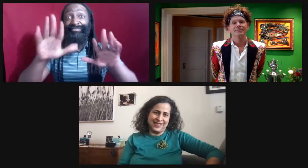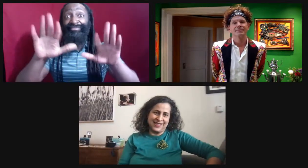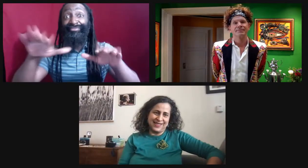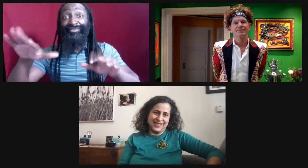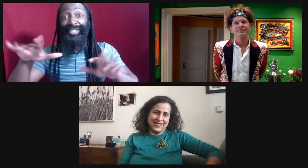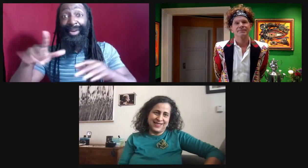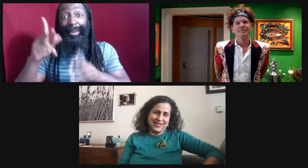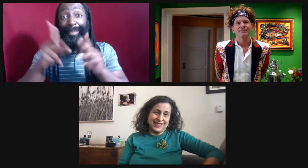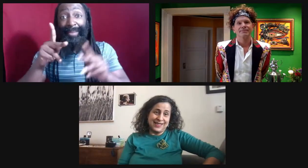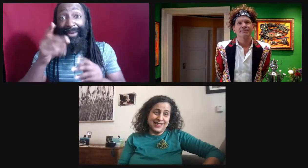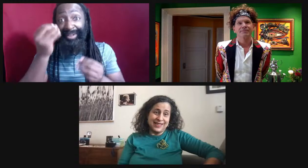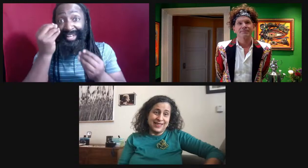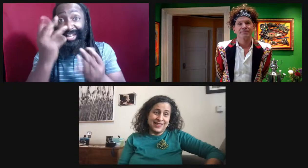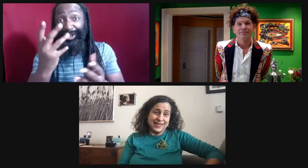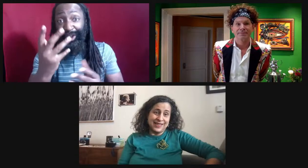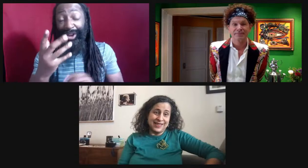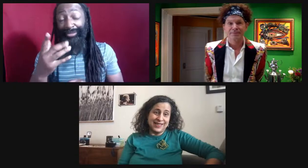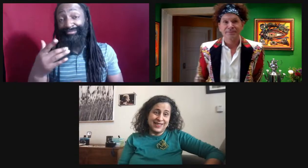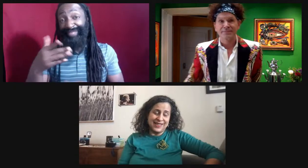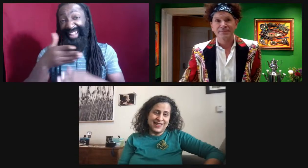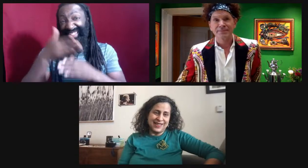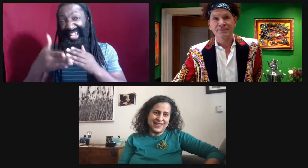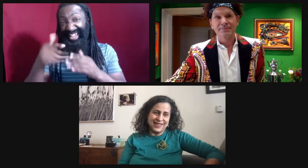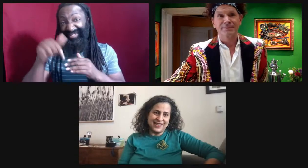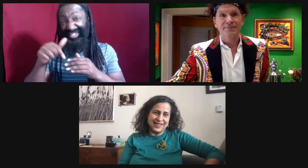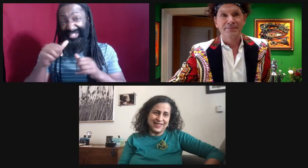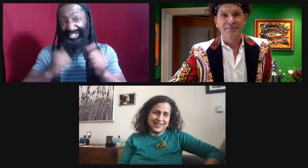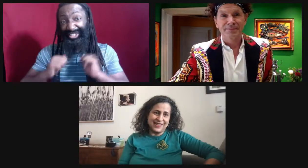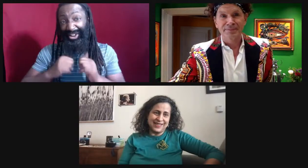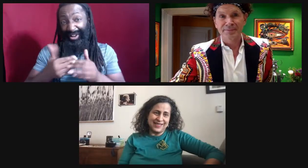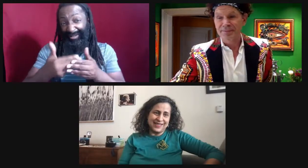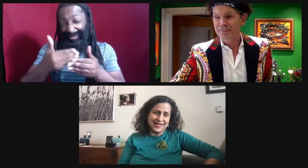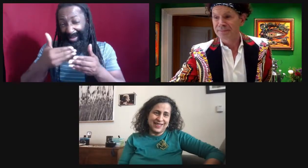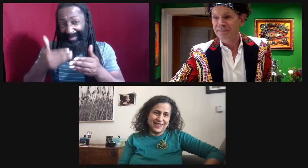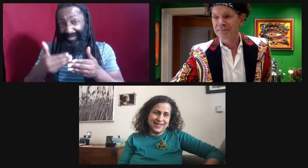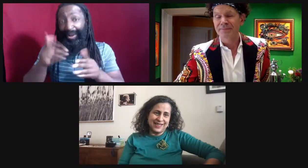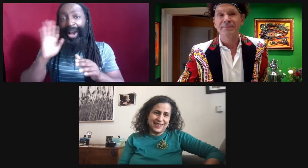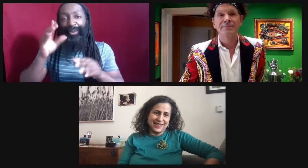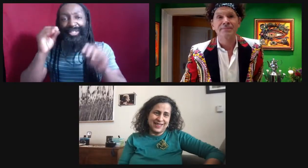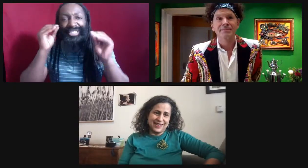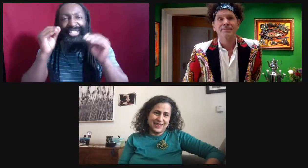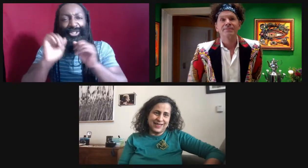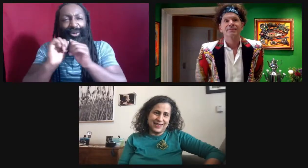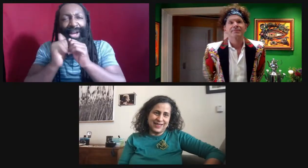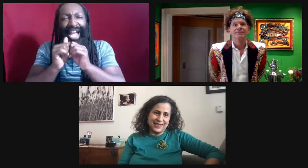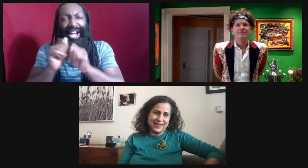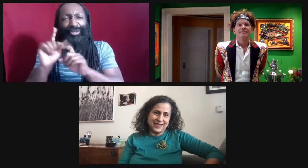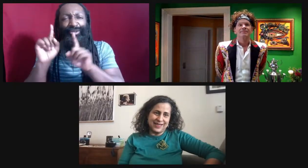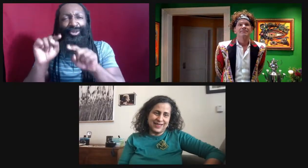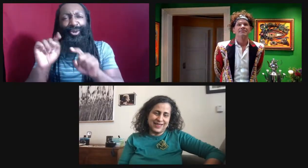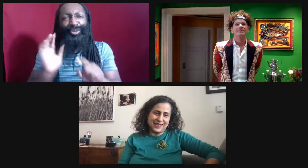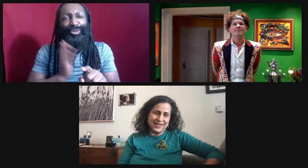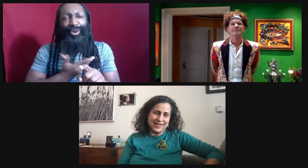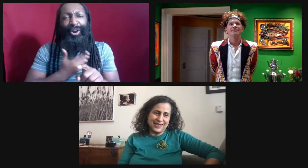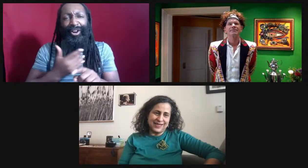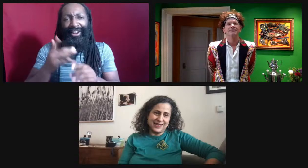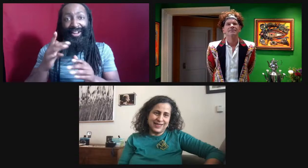Y'all made the gallery beautiful. Hey, people, let me know you. Let me tell you. At the end of